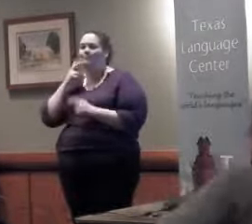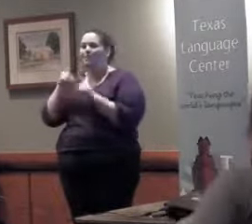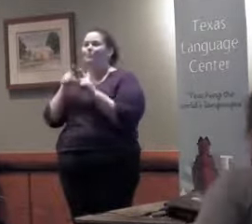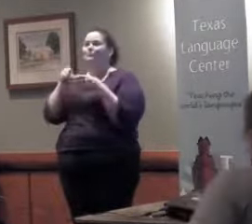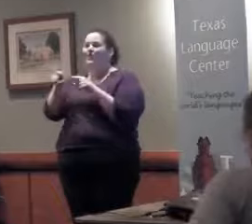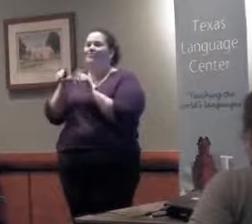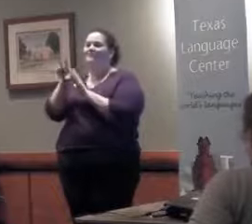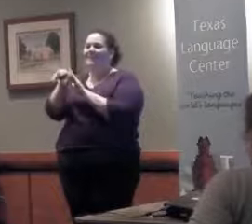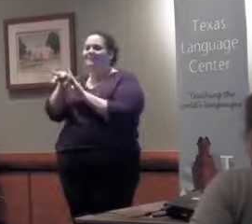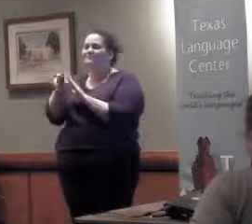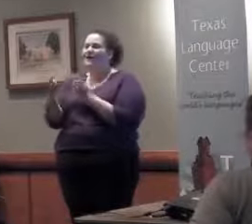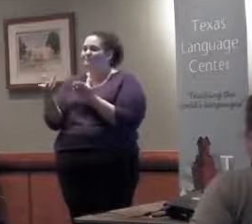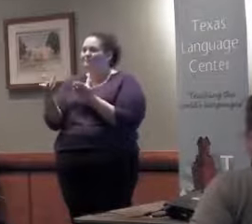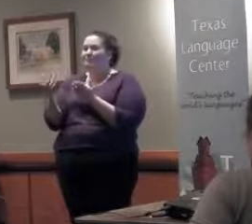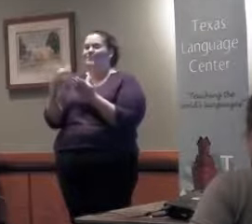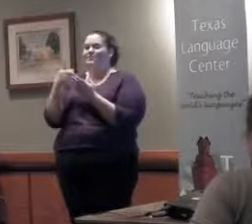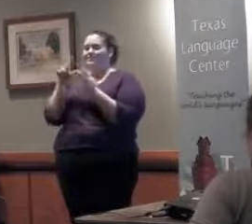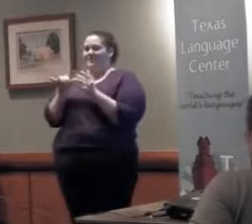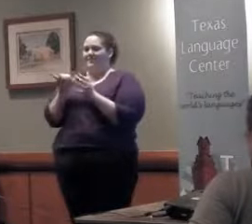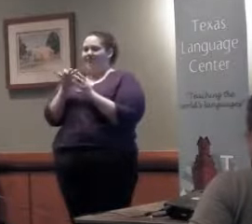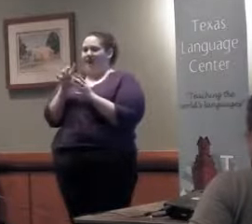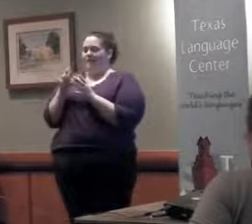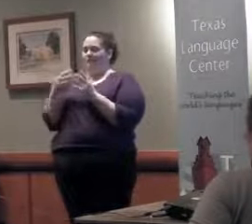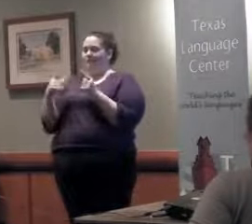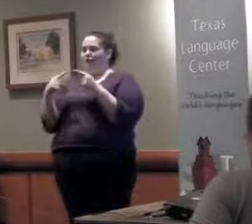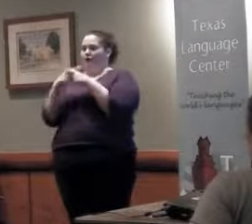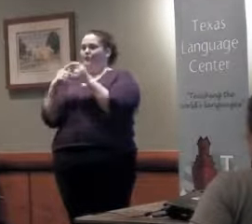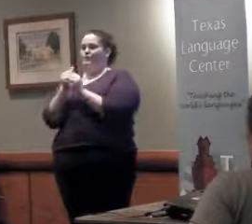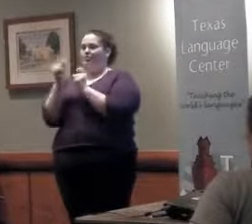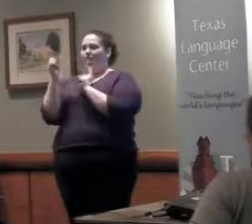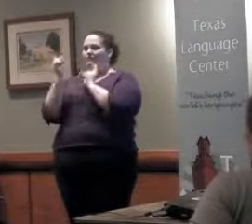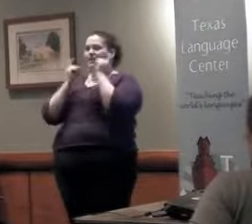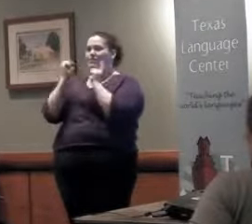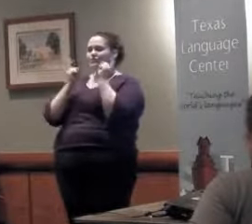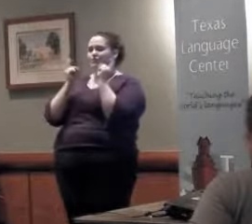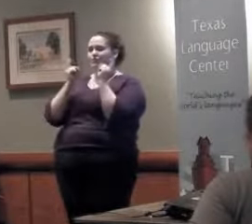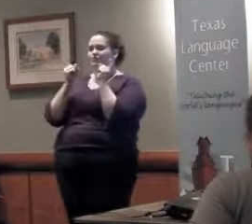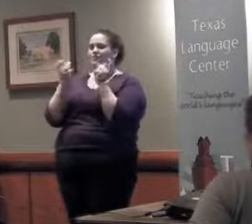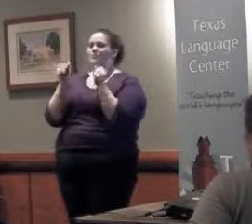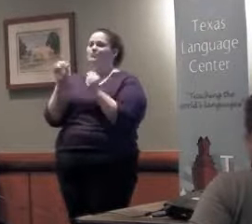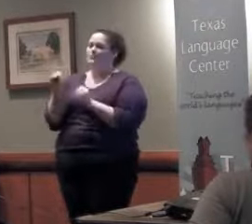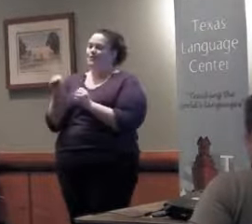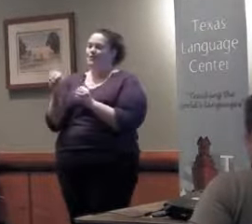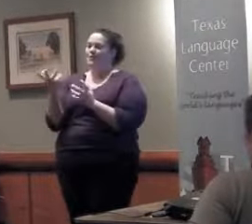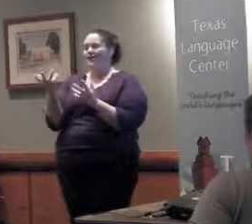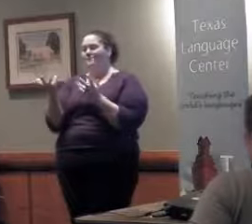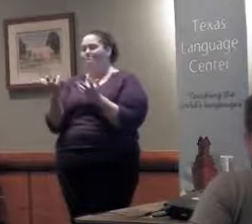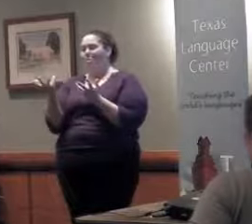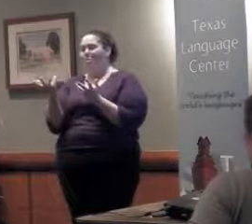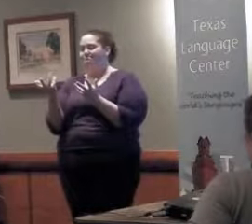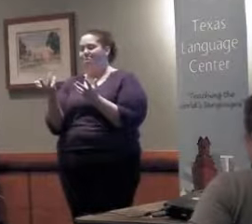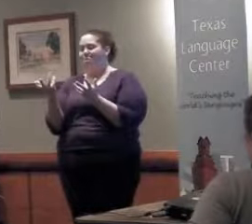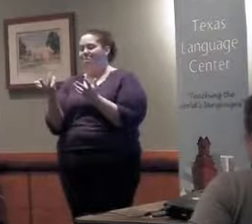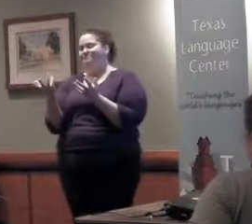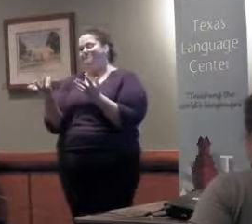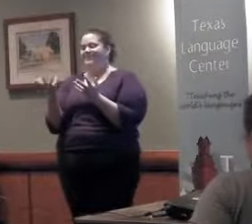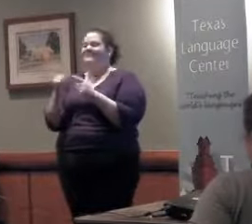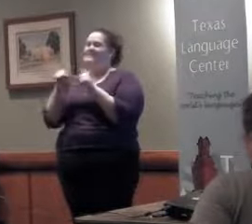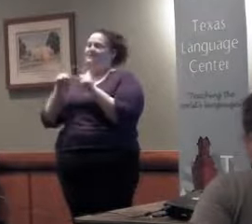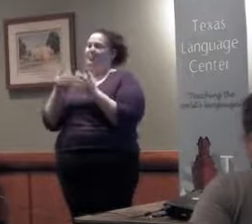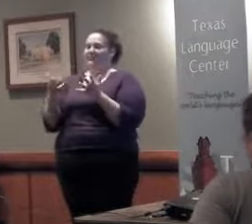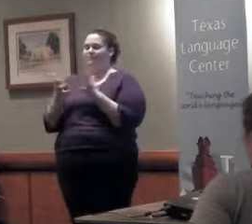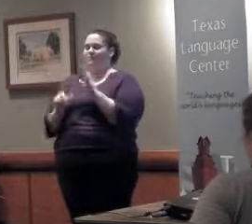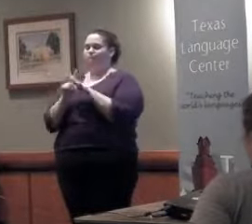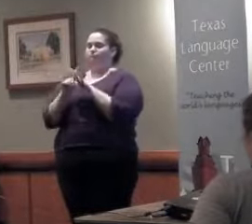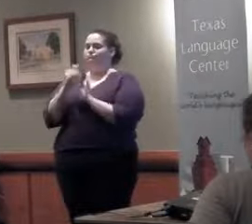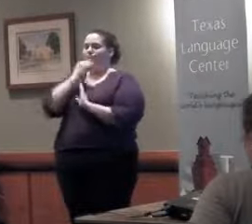to occlude some of the other facial features that they might otherwise try to make for grammatical purposes, and so all the